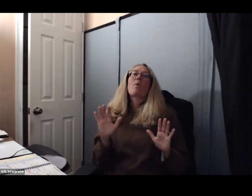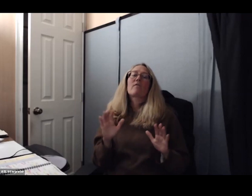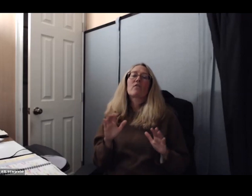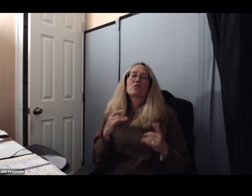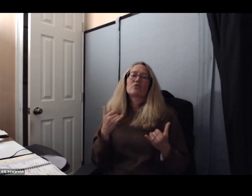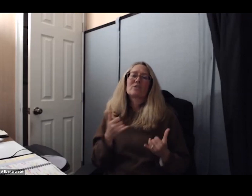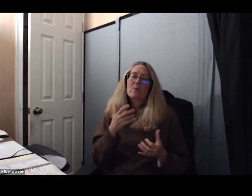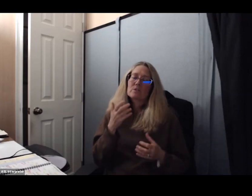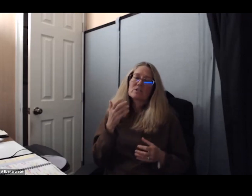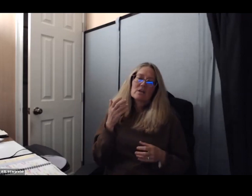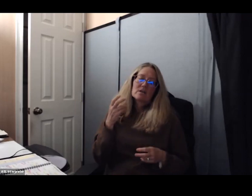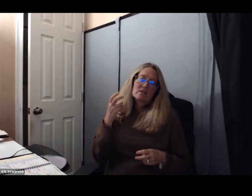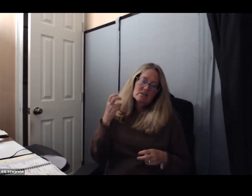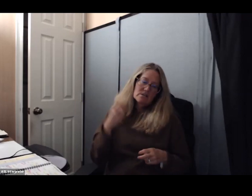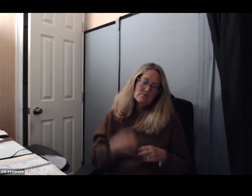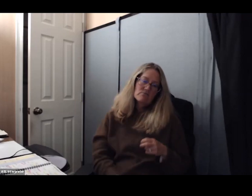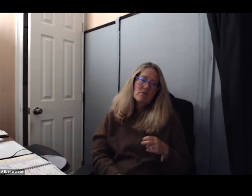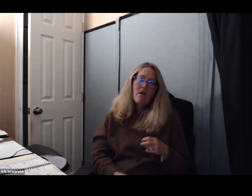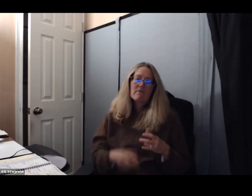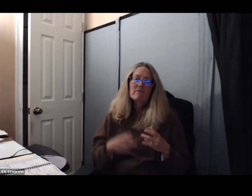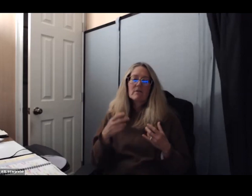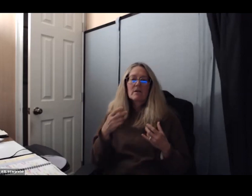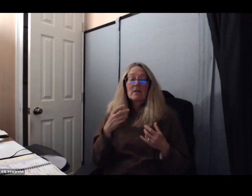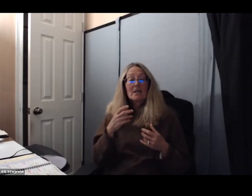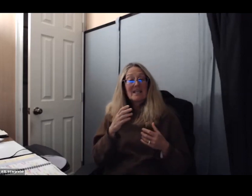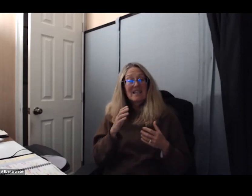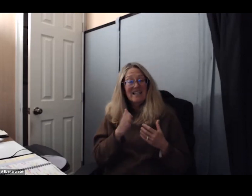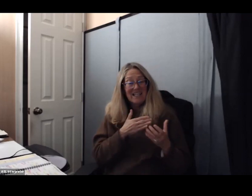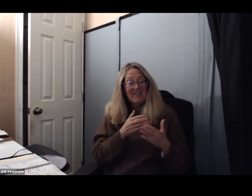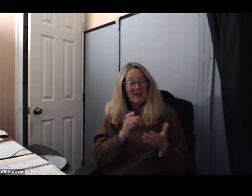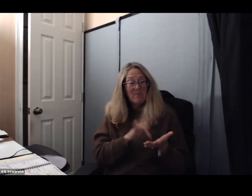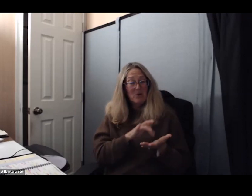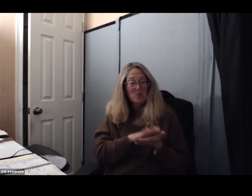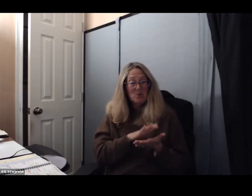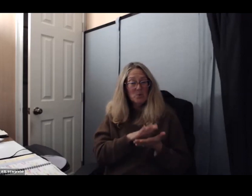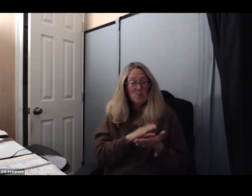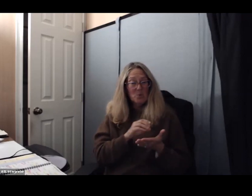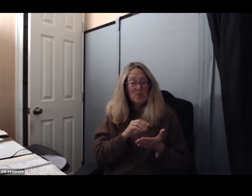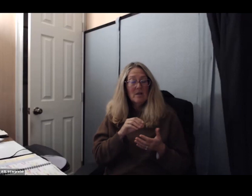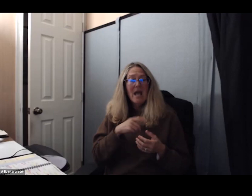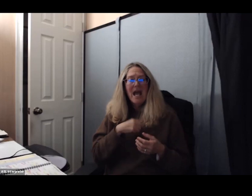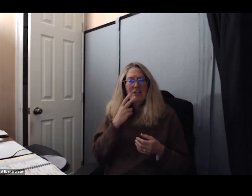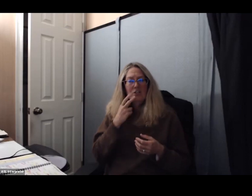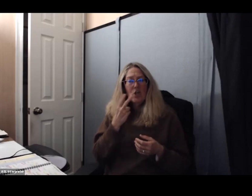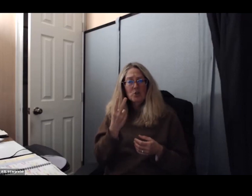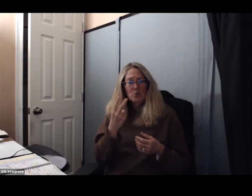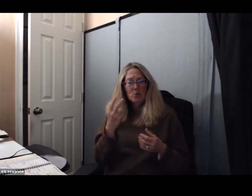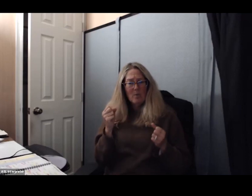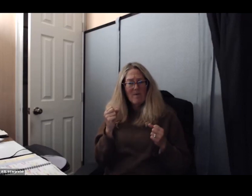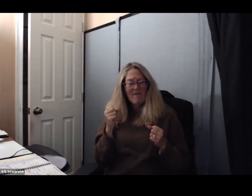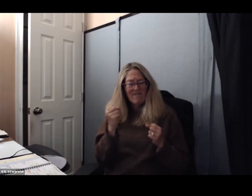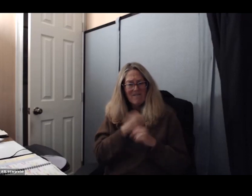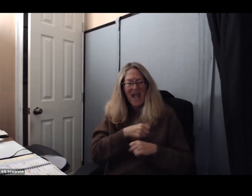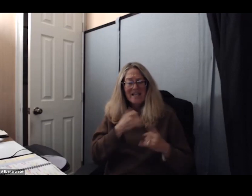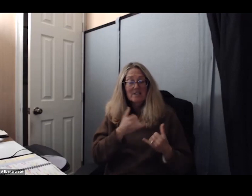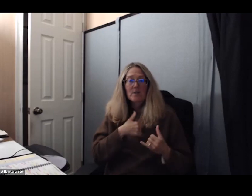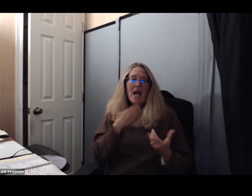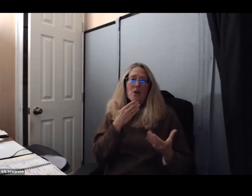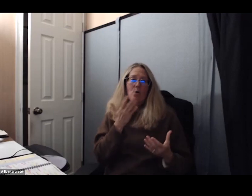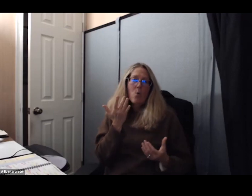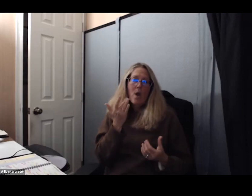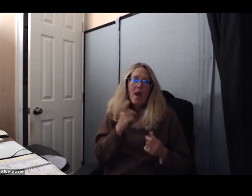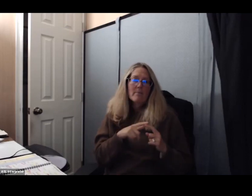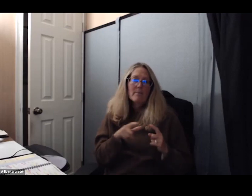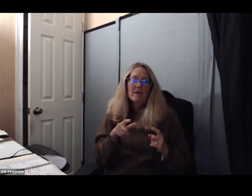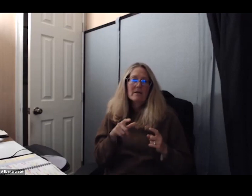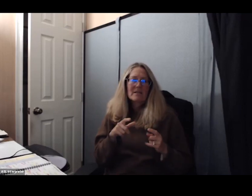a rough day. And even from junior high school students, I saw 2 kids fighting today. I don't know what they were fighting about, but